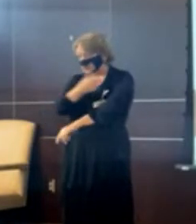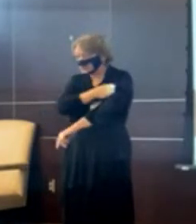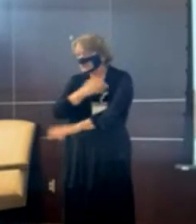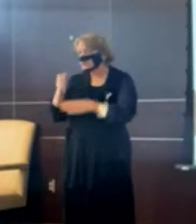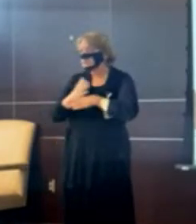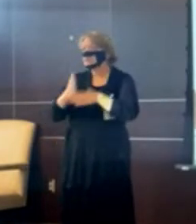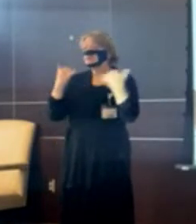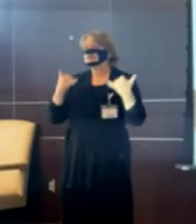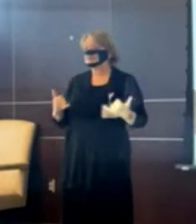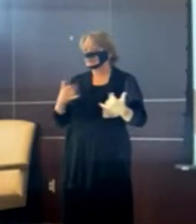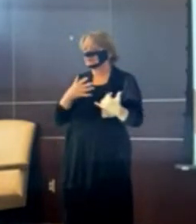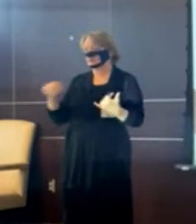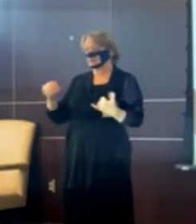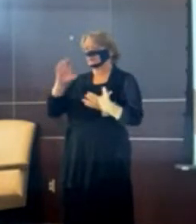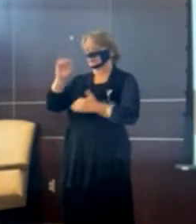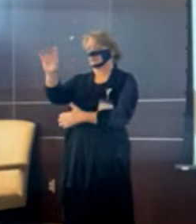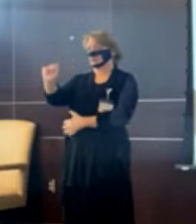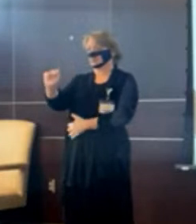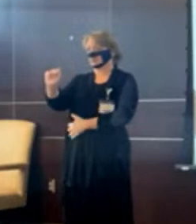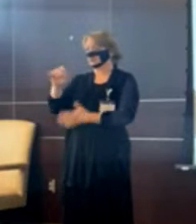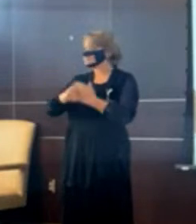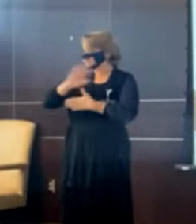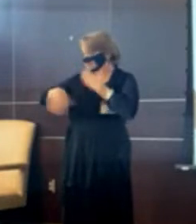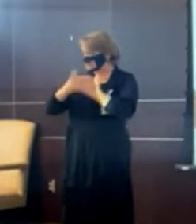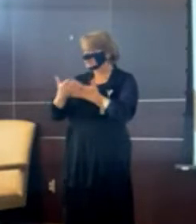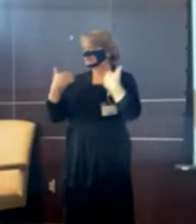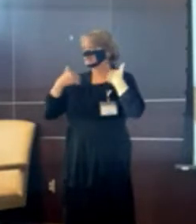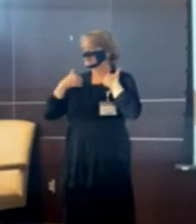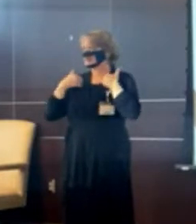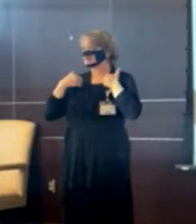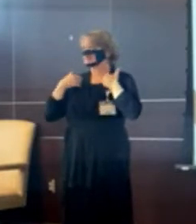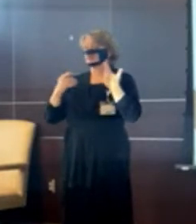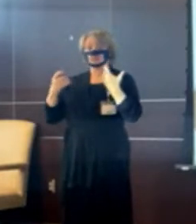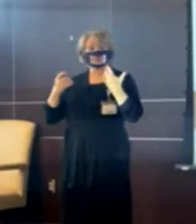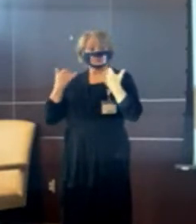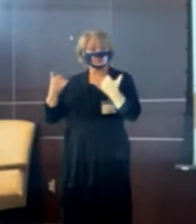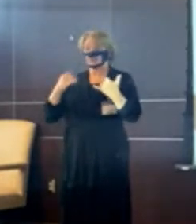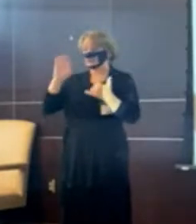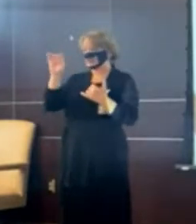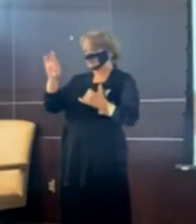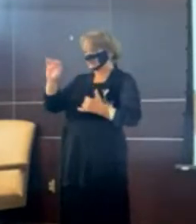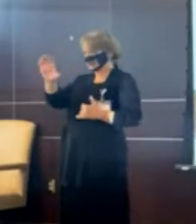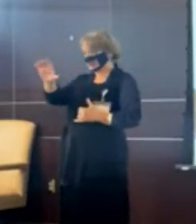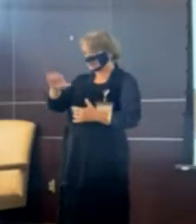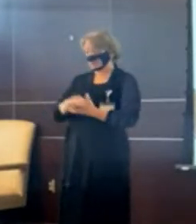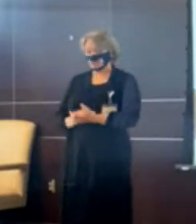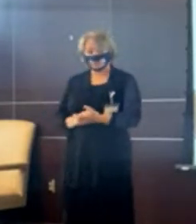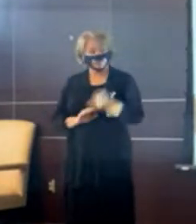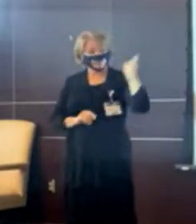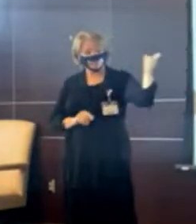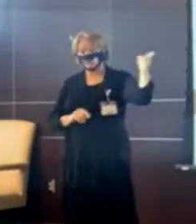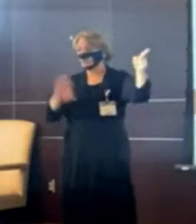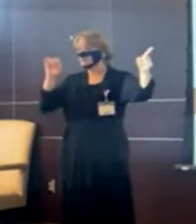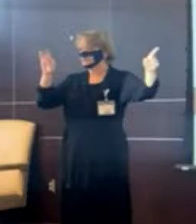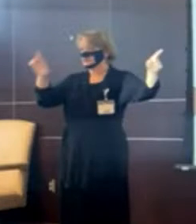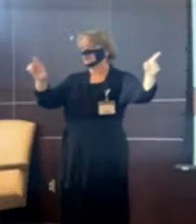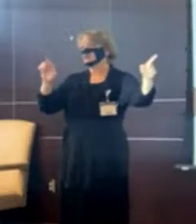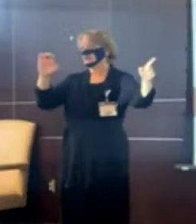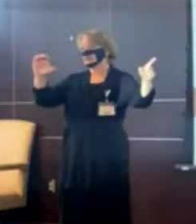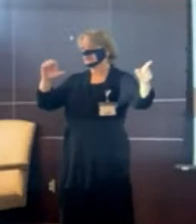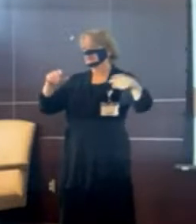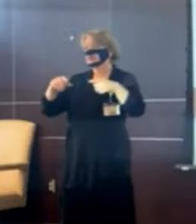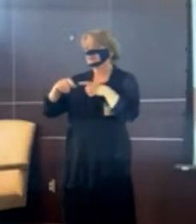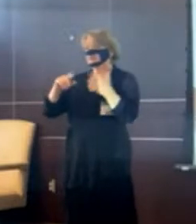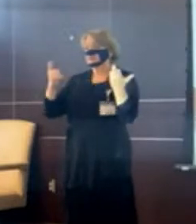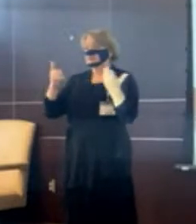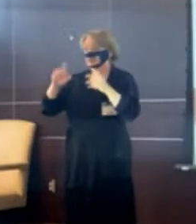October. That's all I have, so I will turn it back over to Eric. Jamie, can you address just, people may ask, they get the vaccine and the flu shot